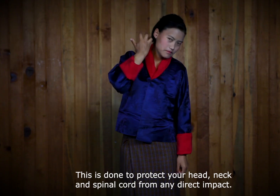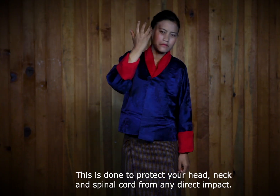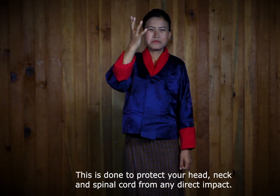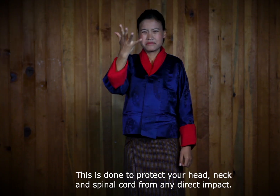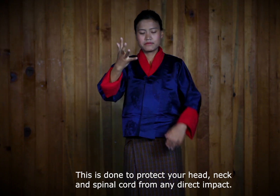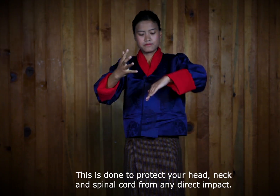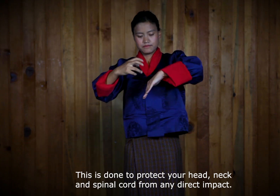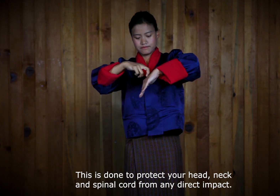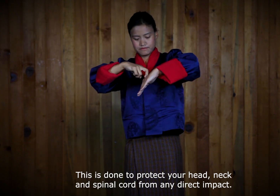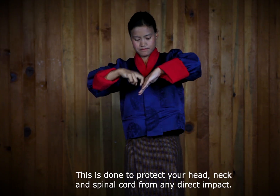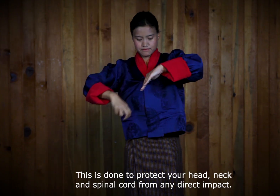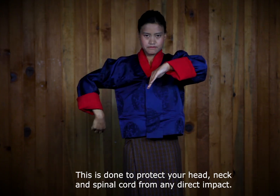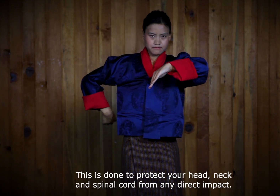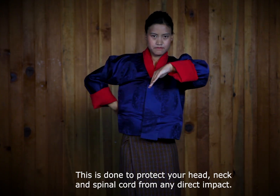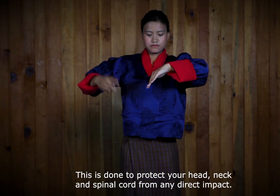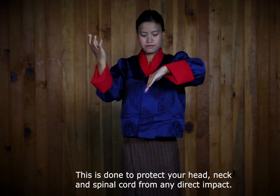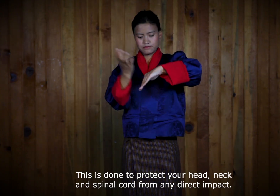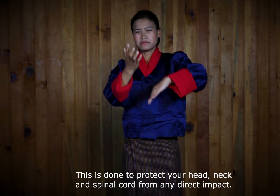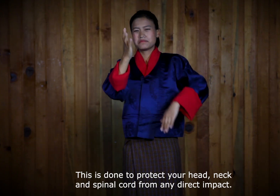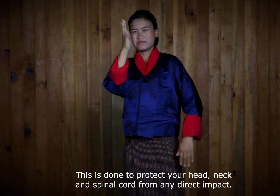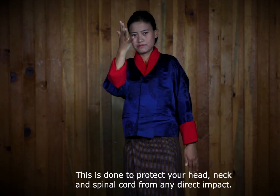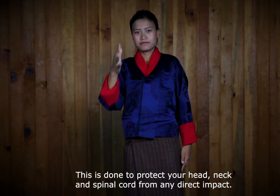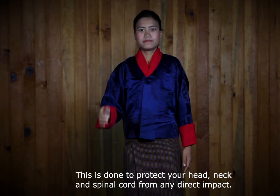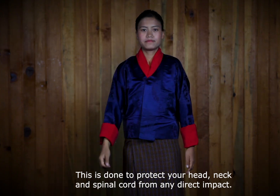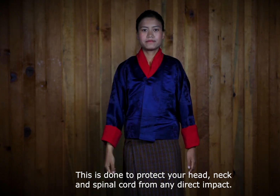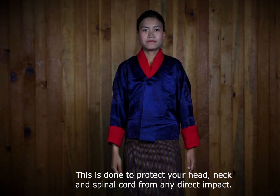head, neck, and spinal cord from any direct impact.